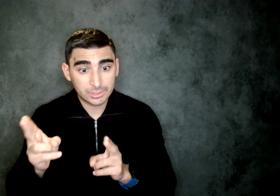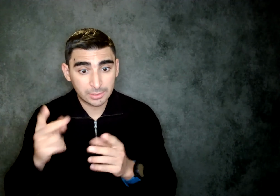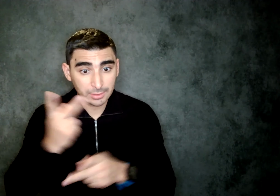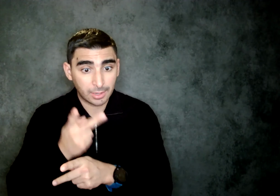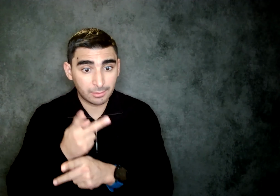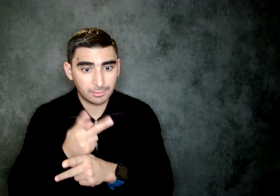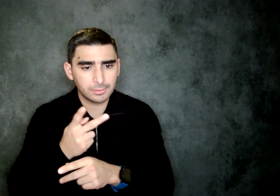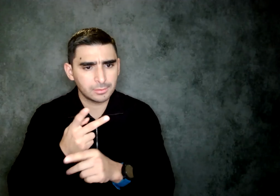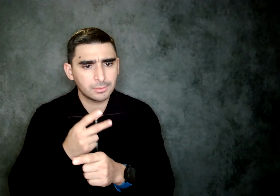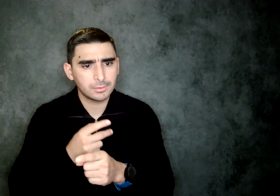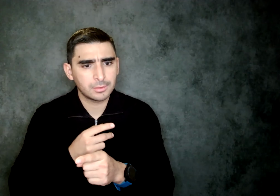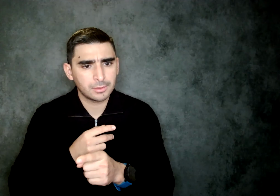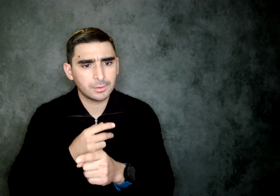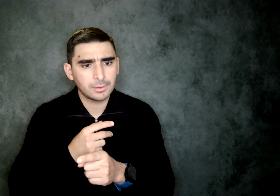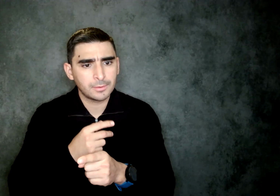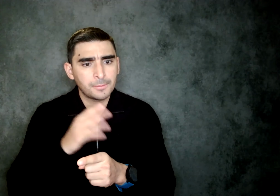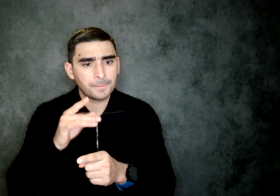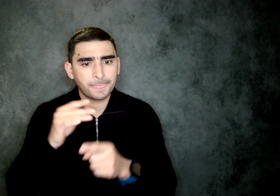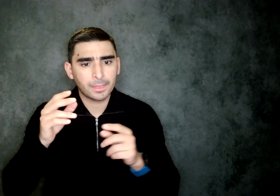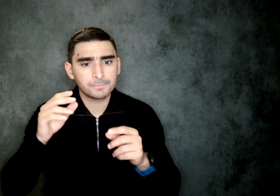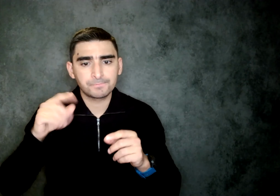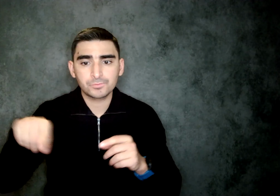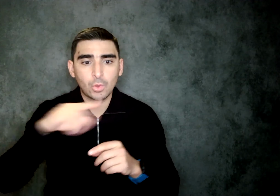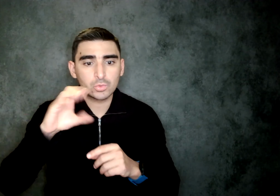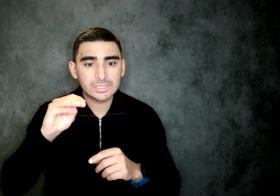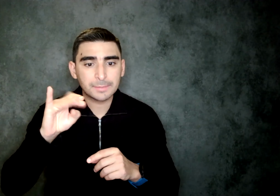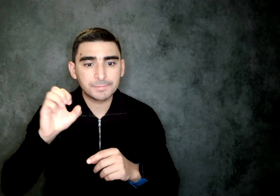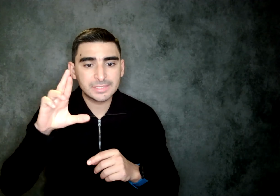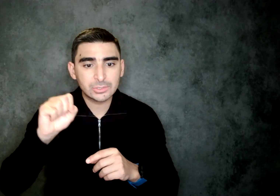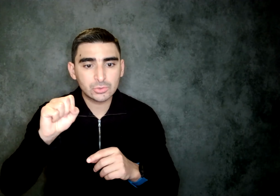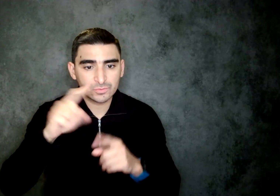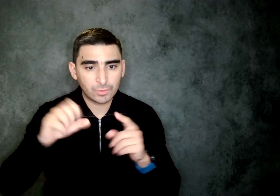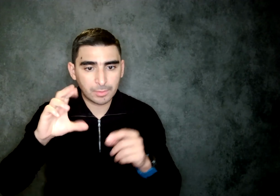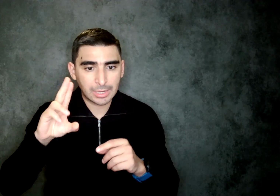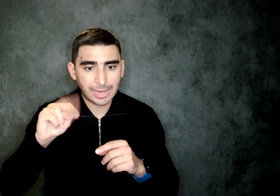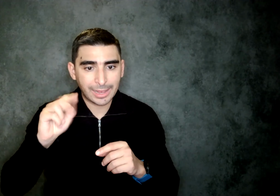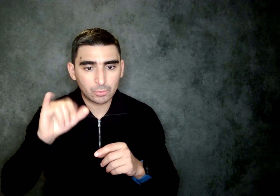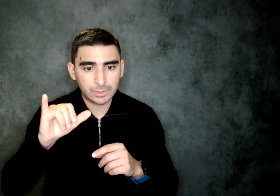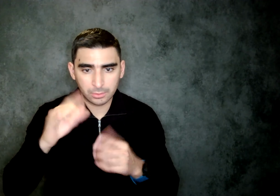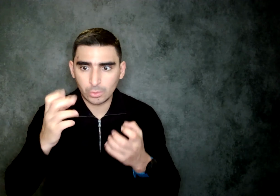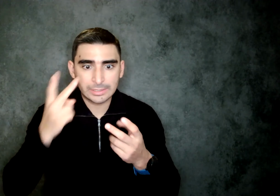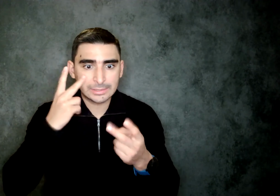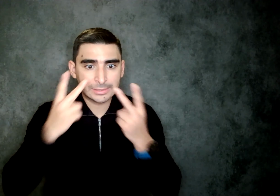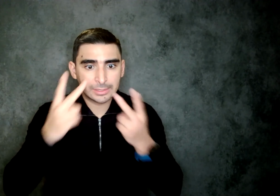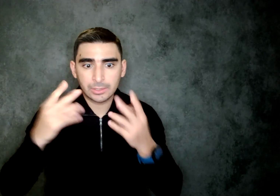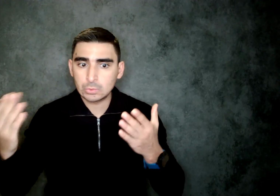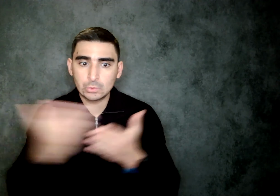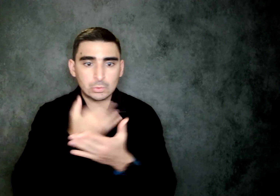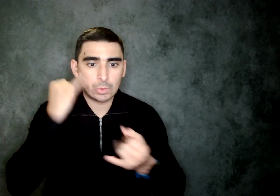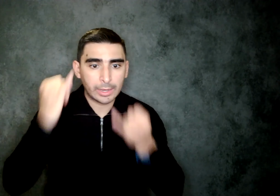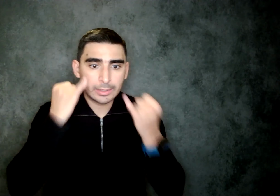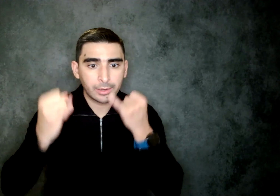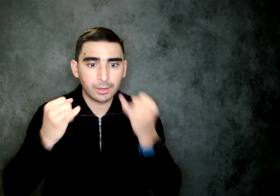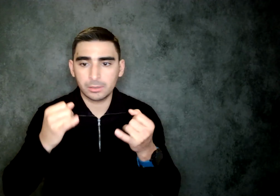county commissioners want to see innovation and, big change, earth shattering, exciting